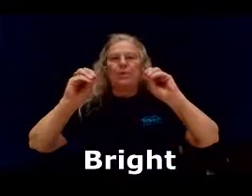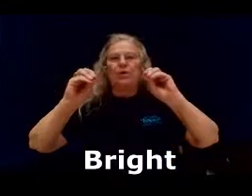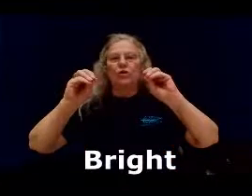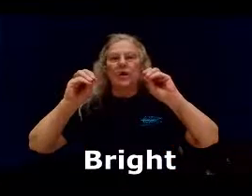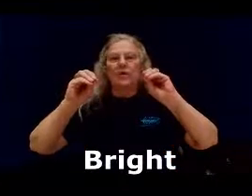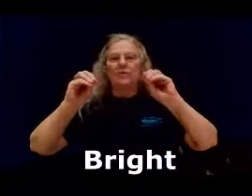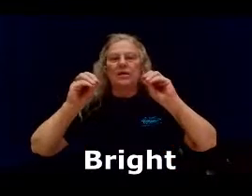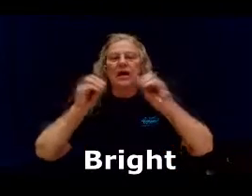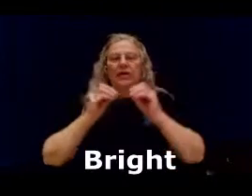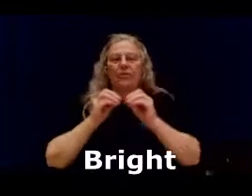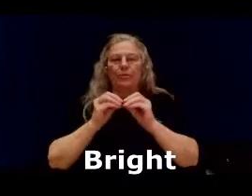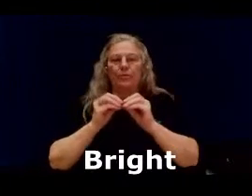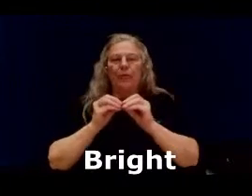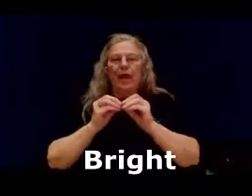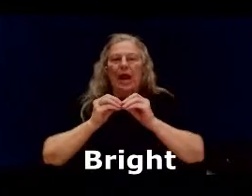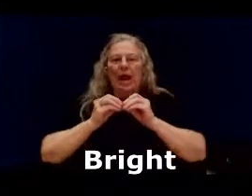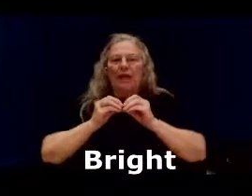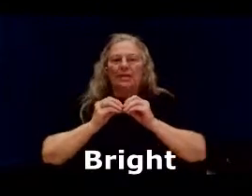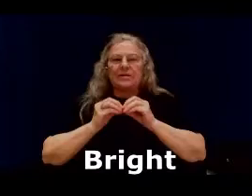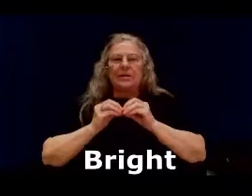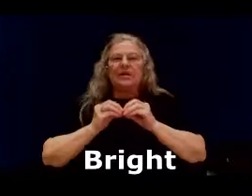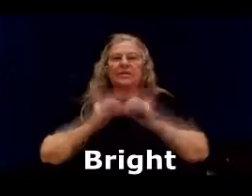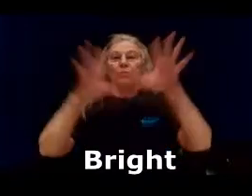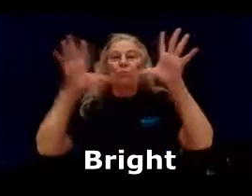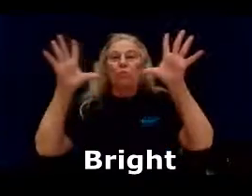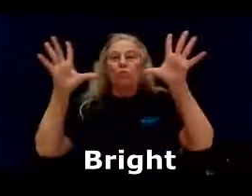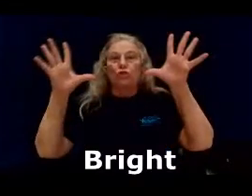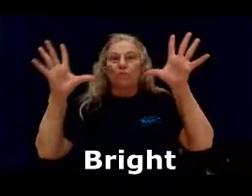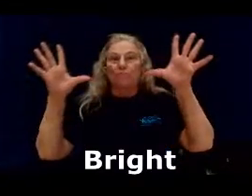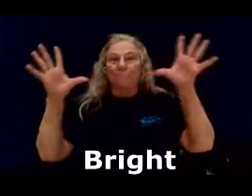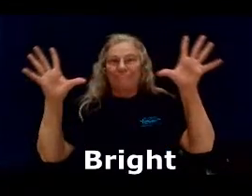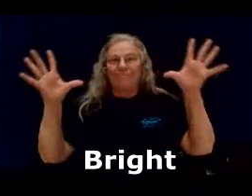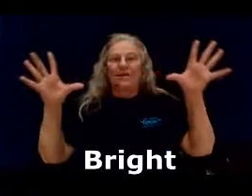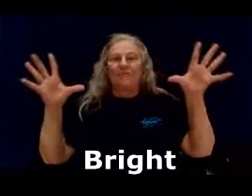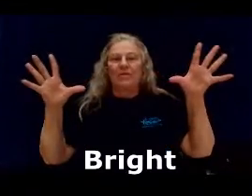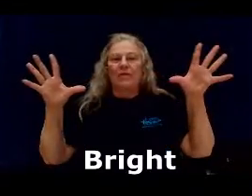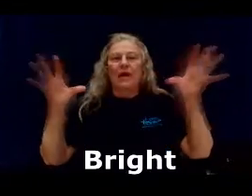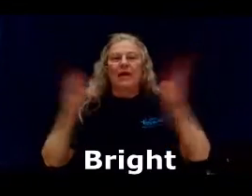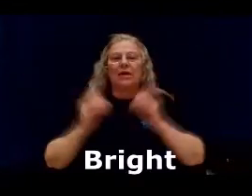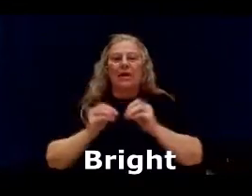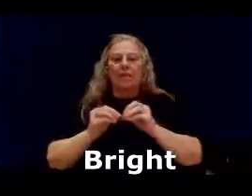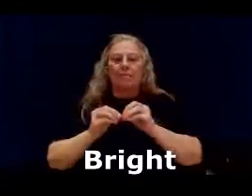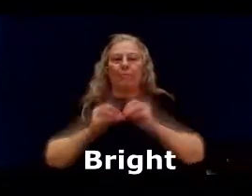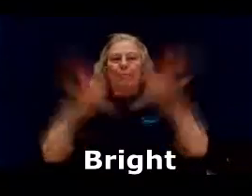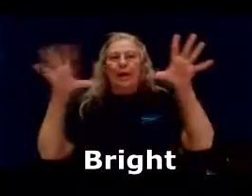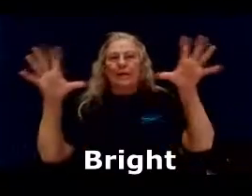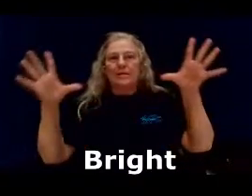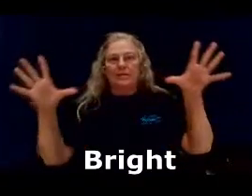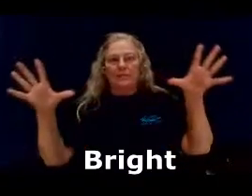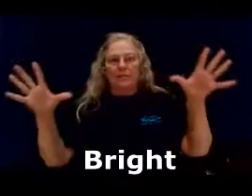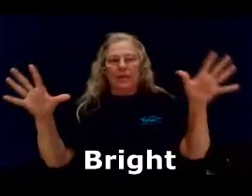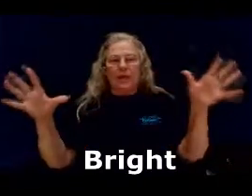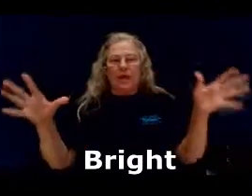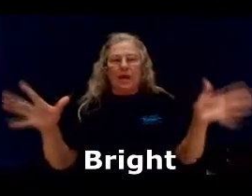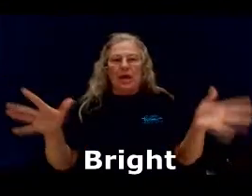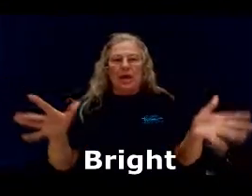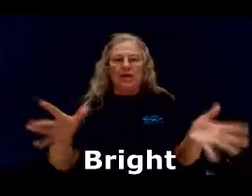Pinch your hands together, and it's an explosion of light. Bright. And